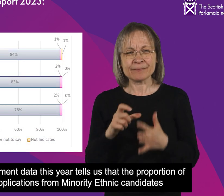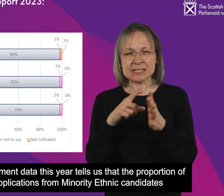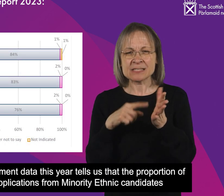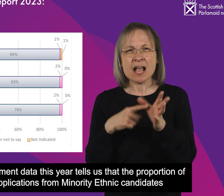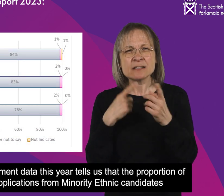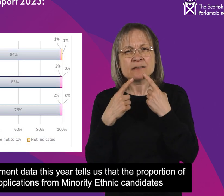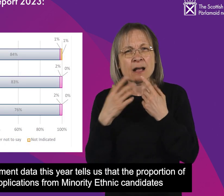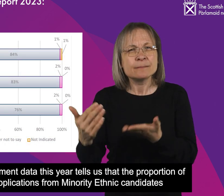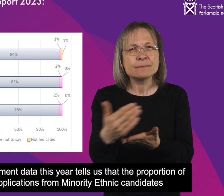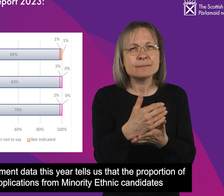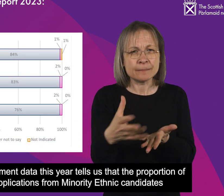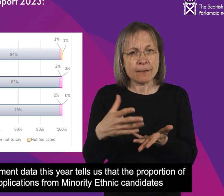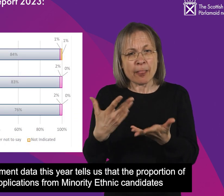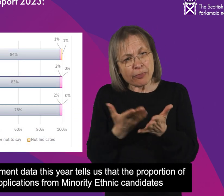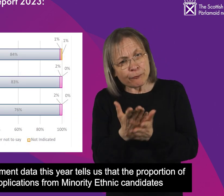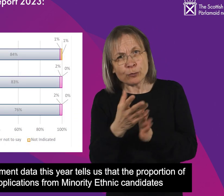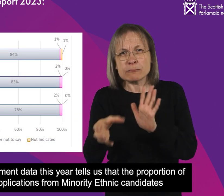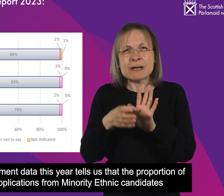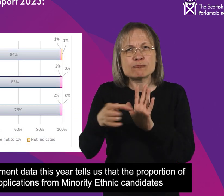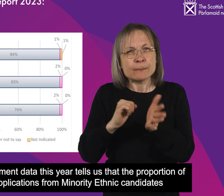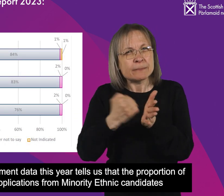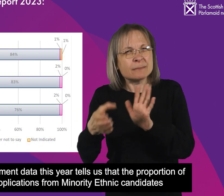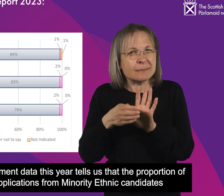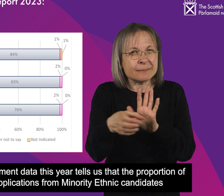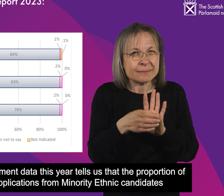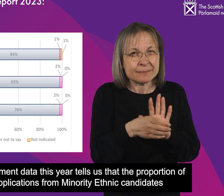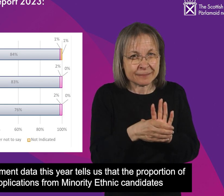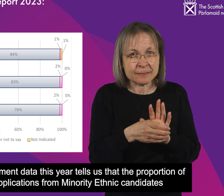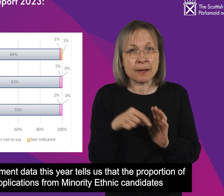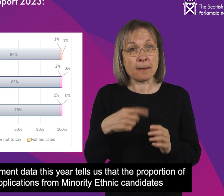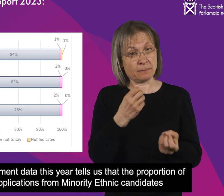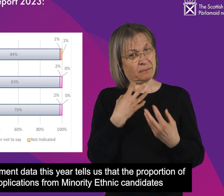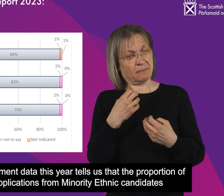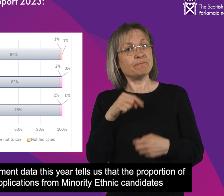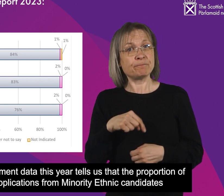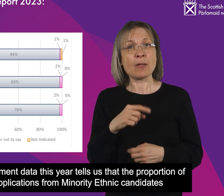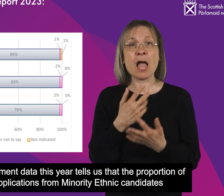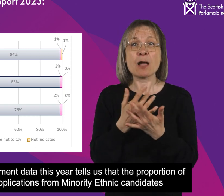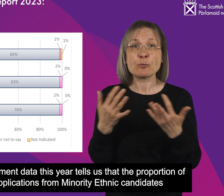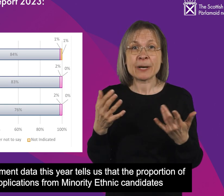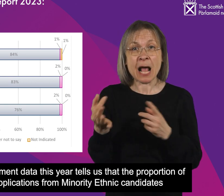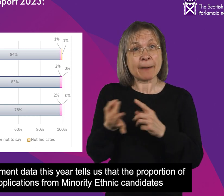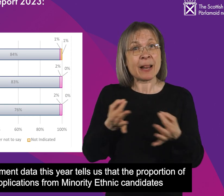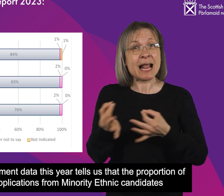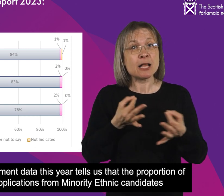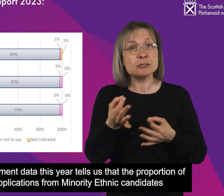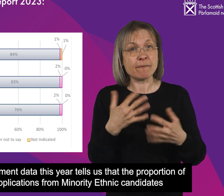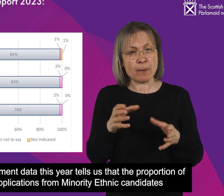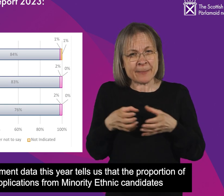Recruitment data this year tells us that the proportion of applications from minority ethnic candidates increased from 18%